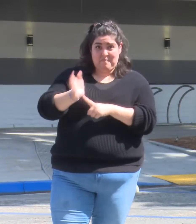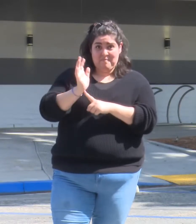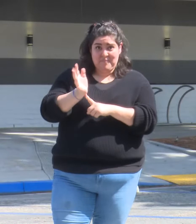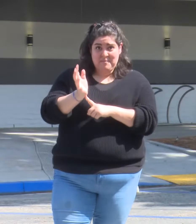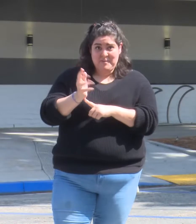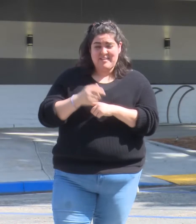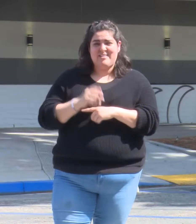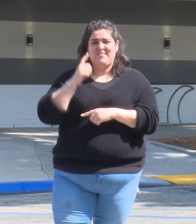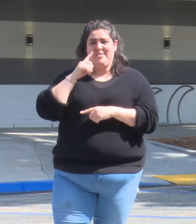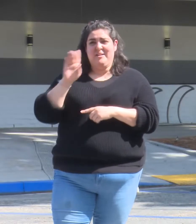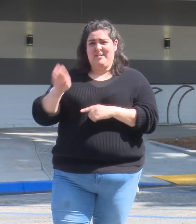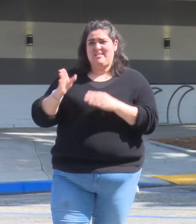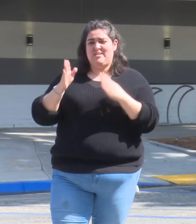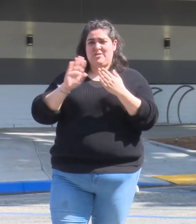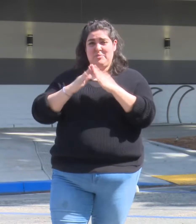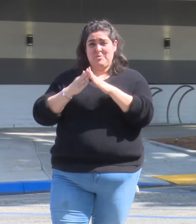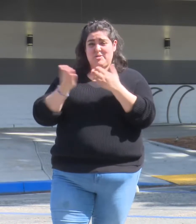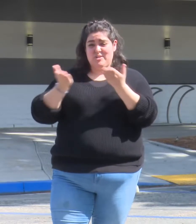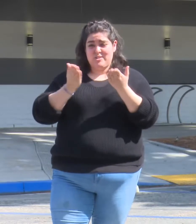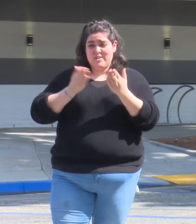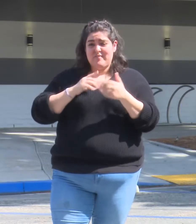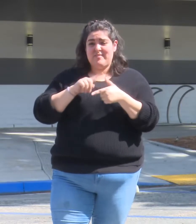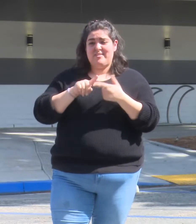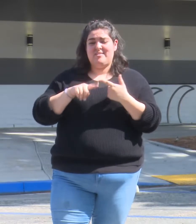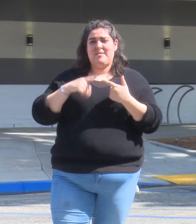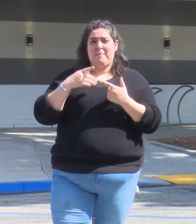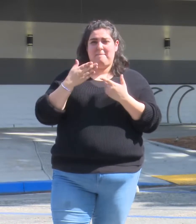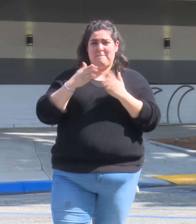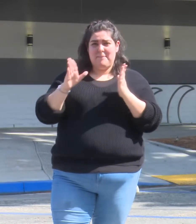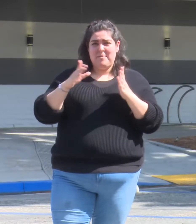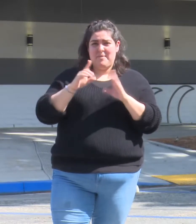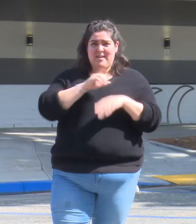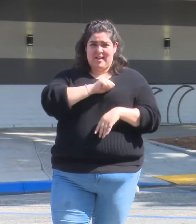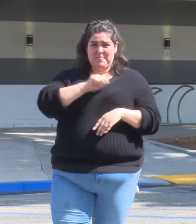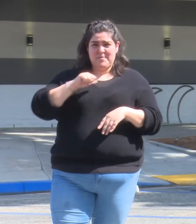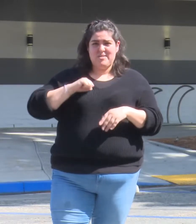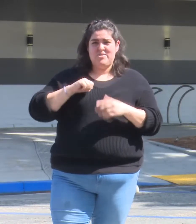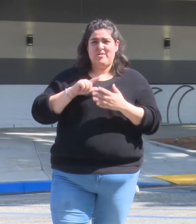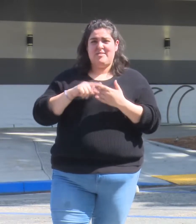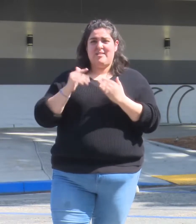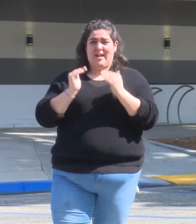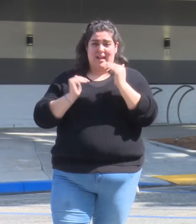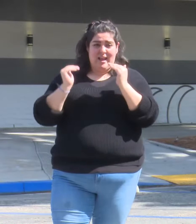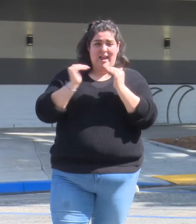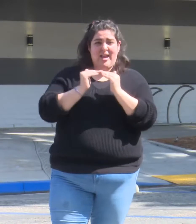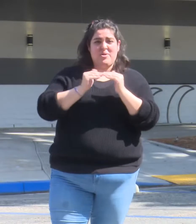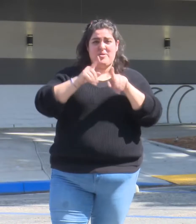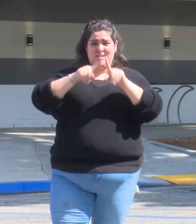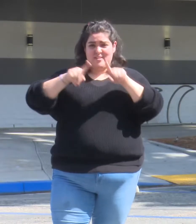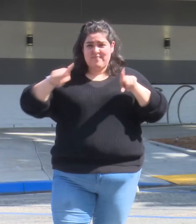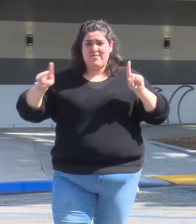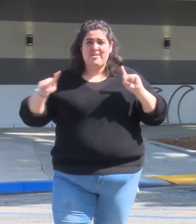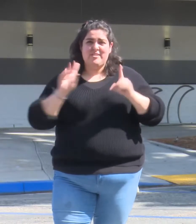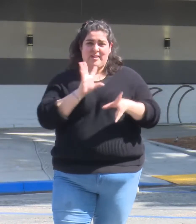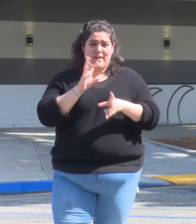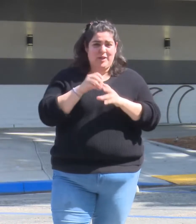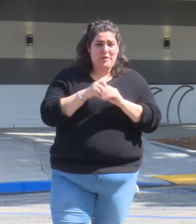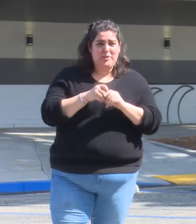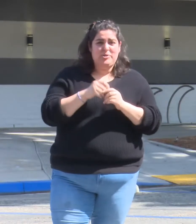public administration, equity, diversity, and inclusion that formed Ron, and who is Ron